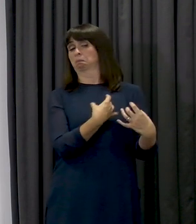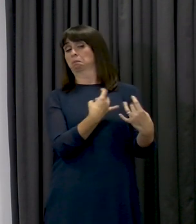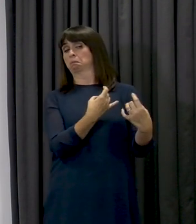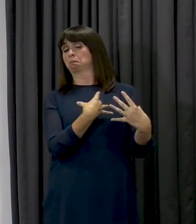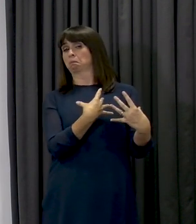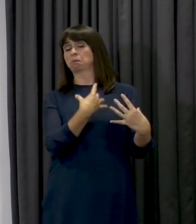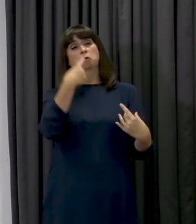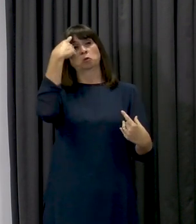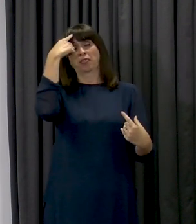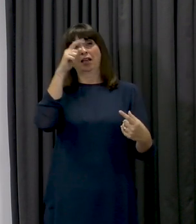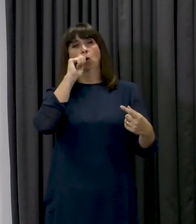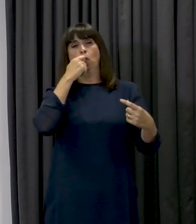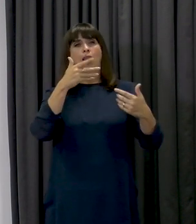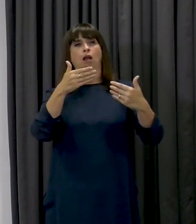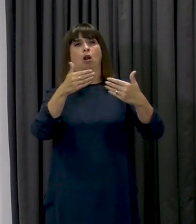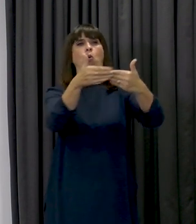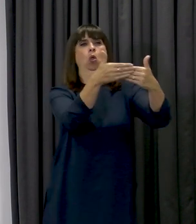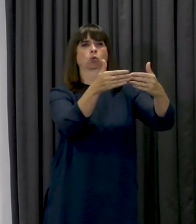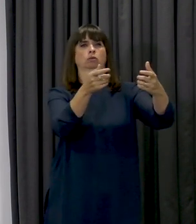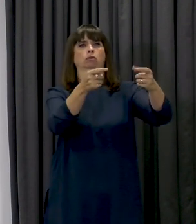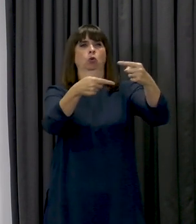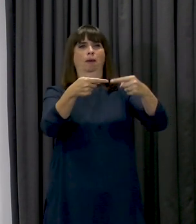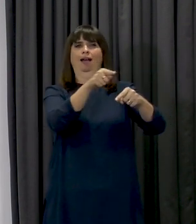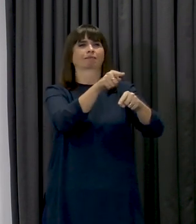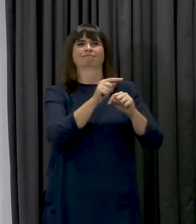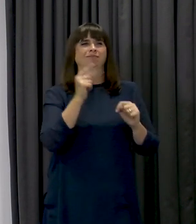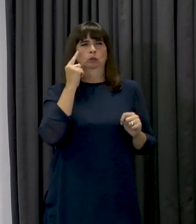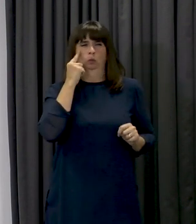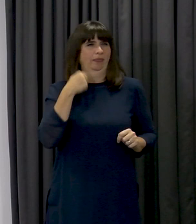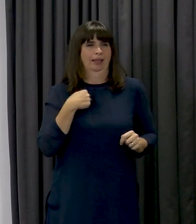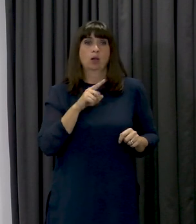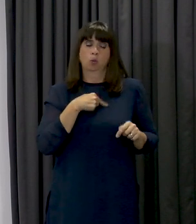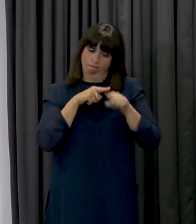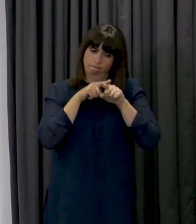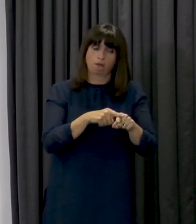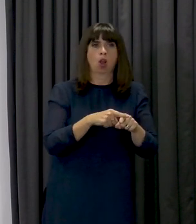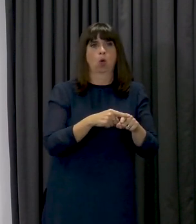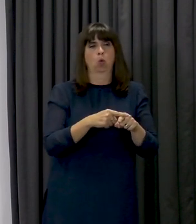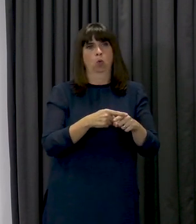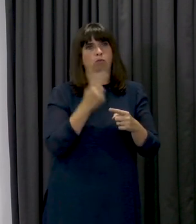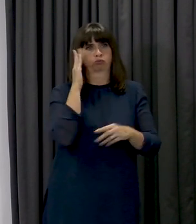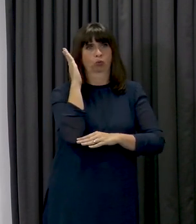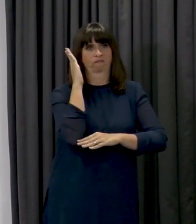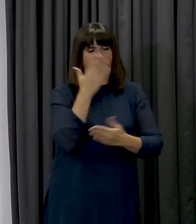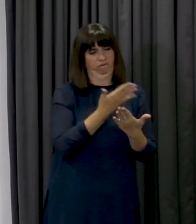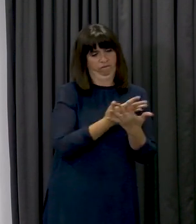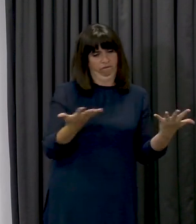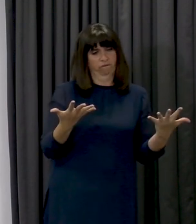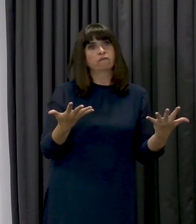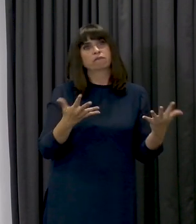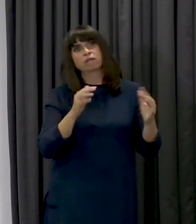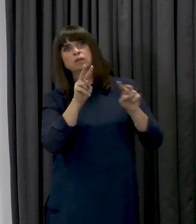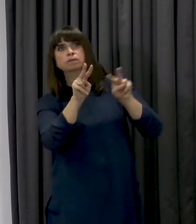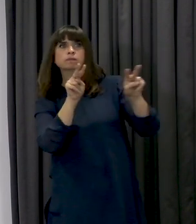that will be the case, but we will follow the evidence wherever it takes us and base our actions on what that